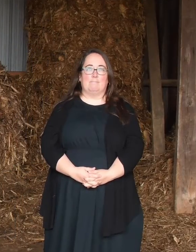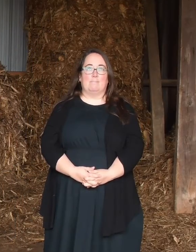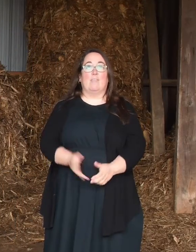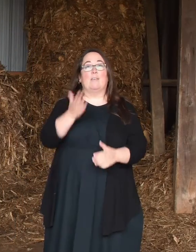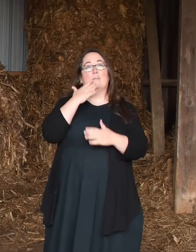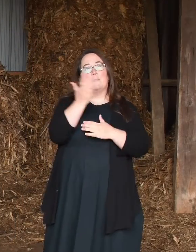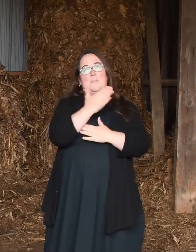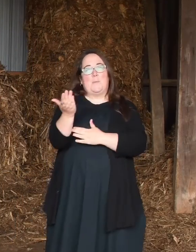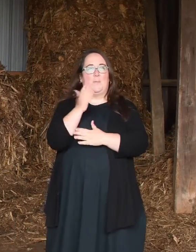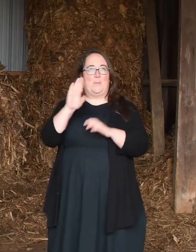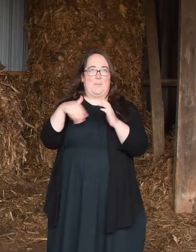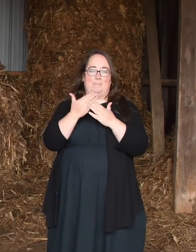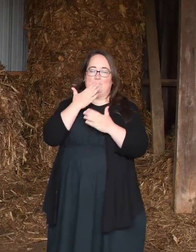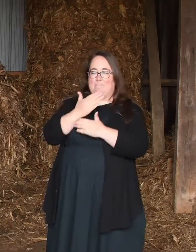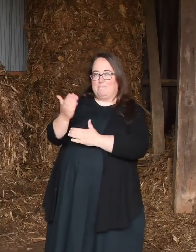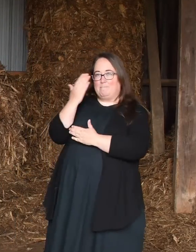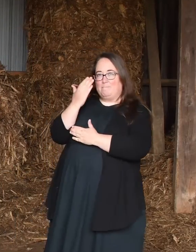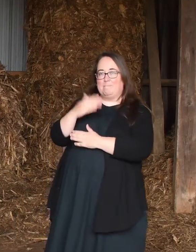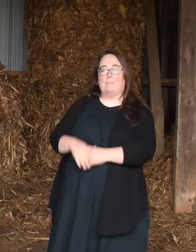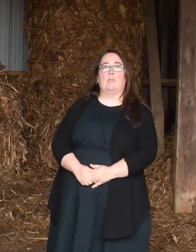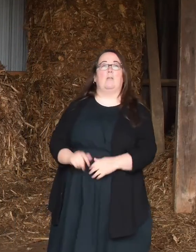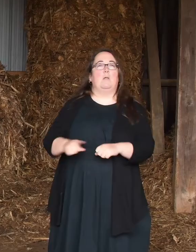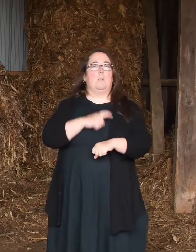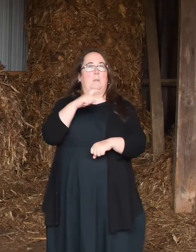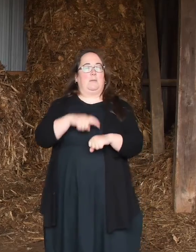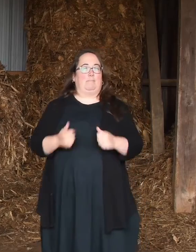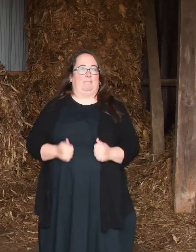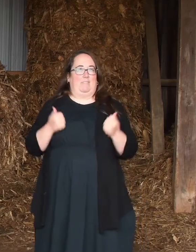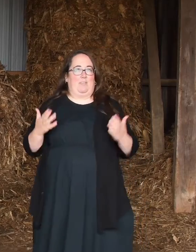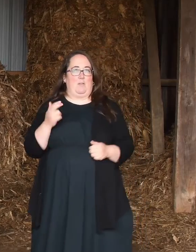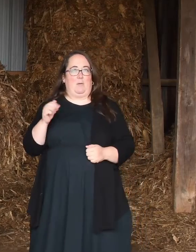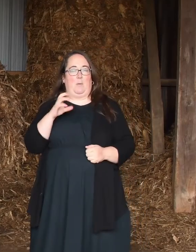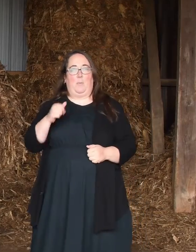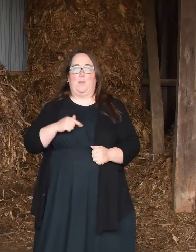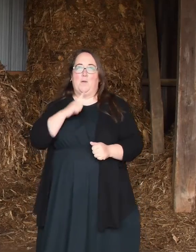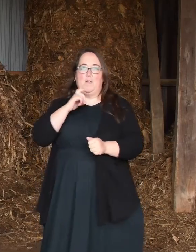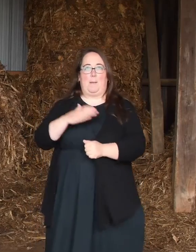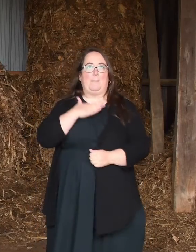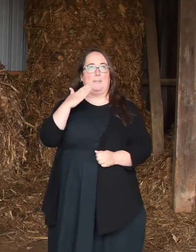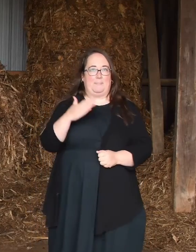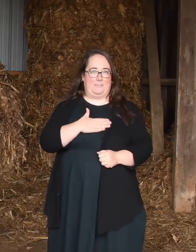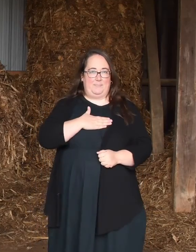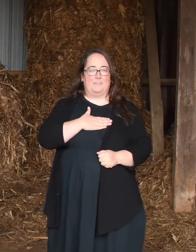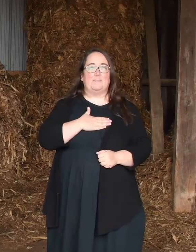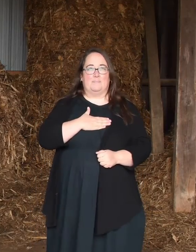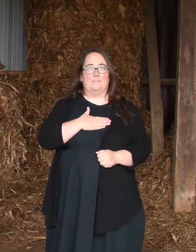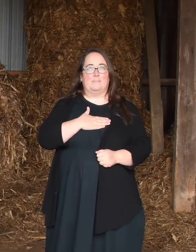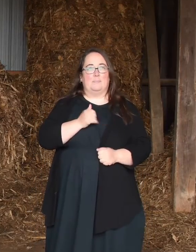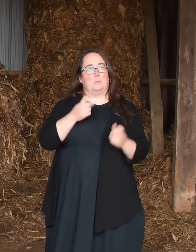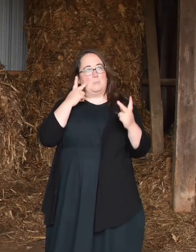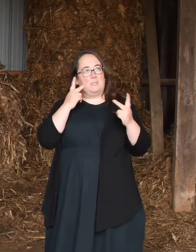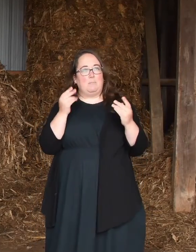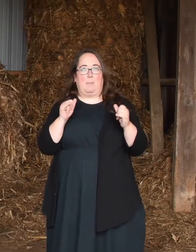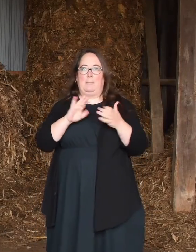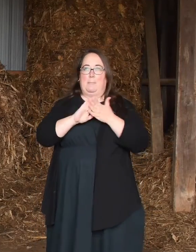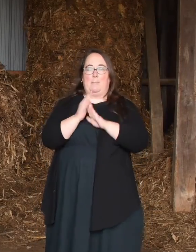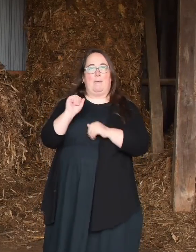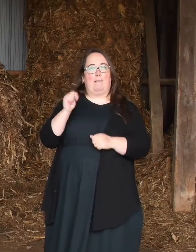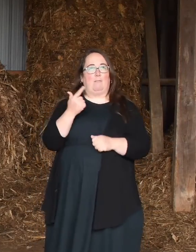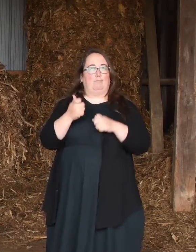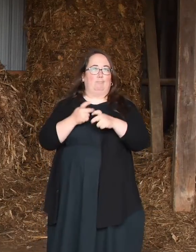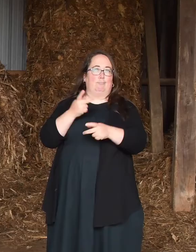Good morning. As longtime Howard County residents, we are happy to see this property go into